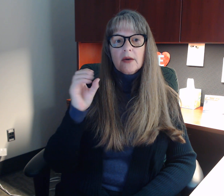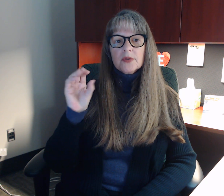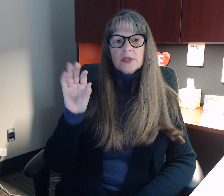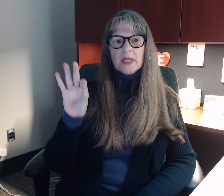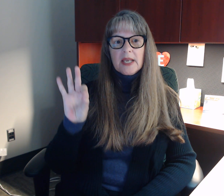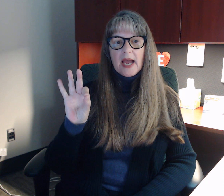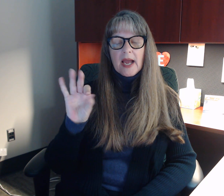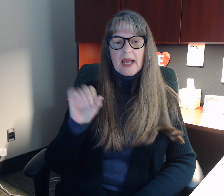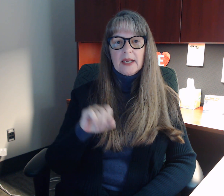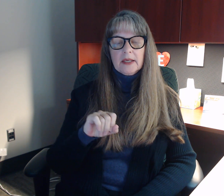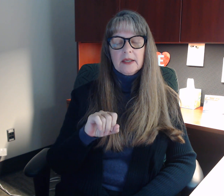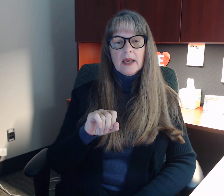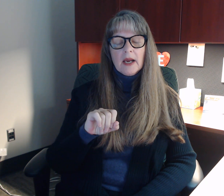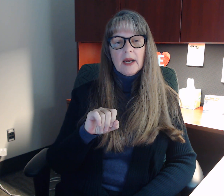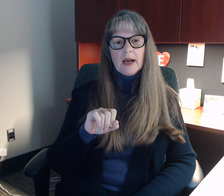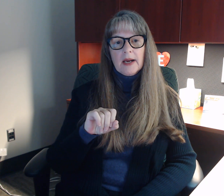2009,